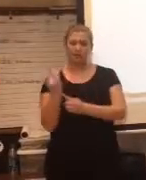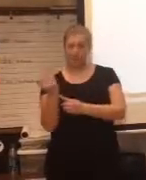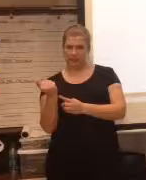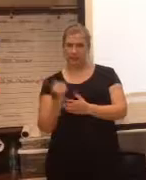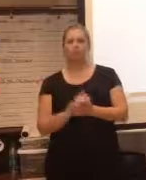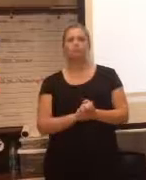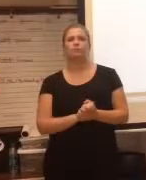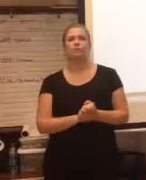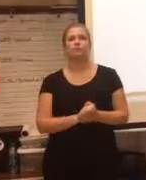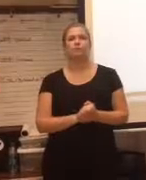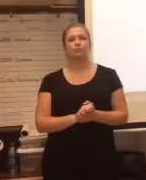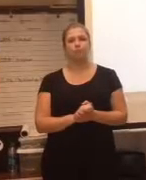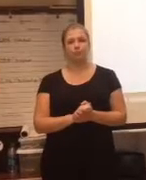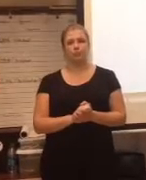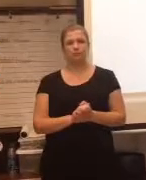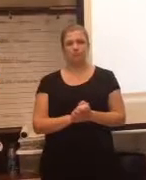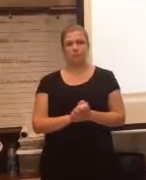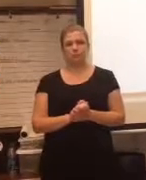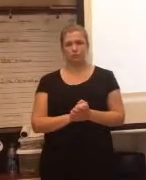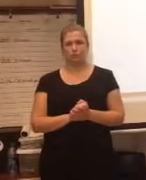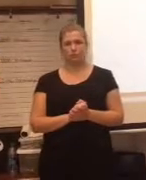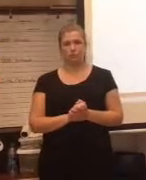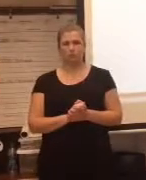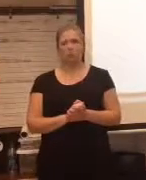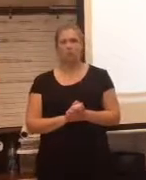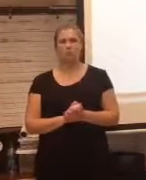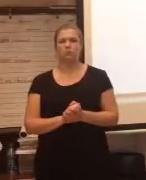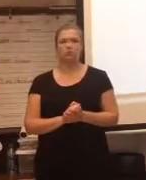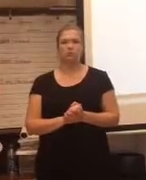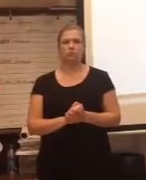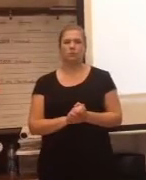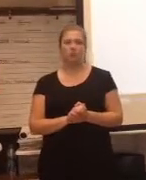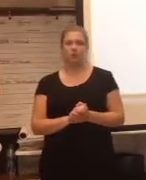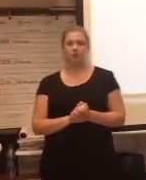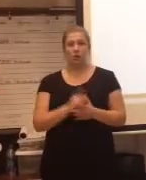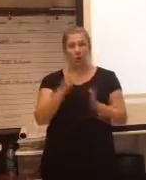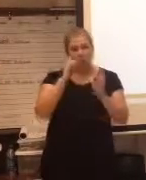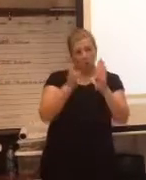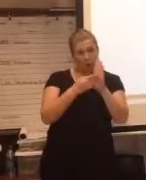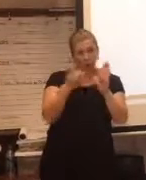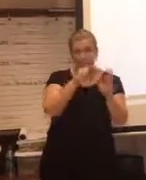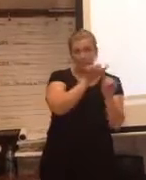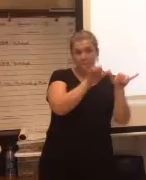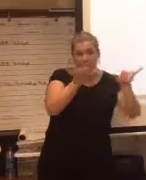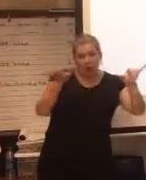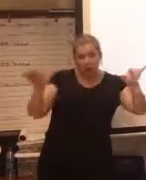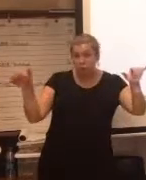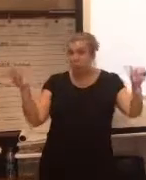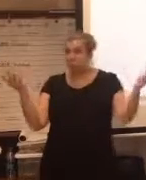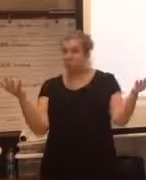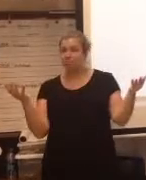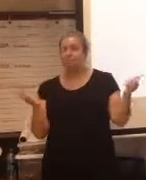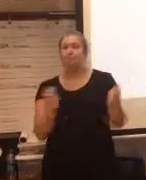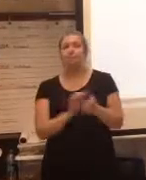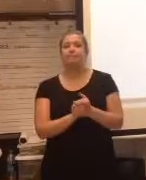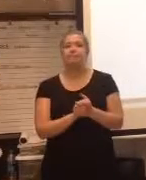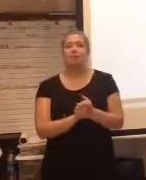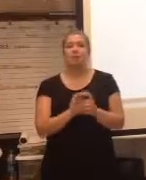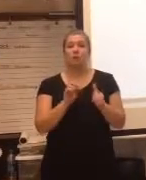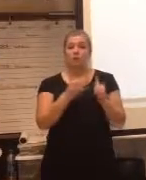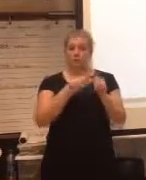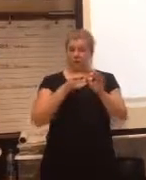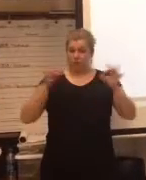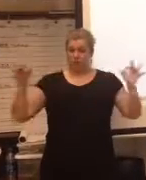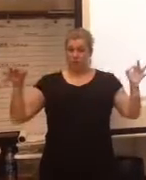plus 15. Let's take a look and see if we notice any patterns. In our first expression, we